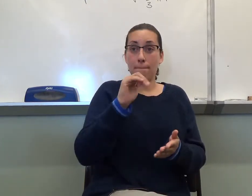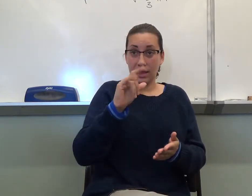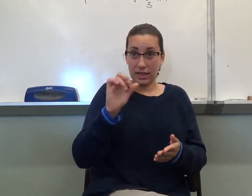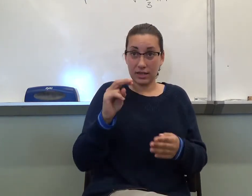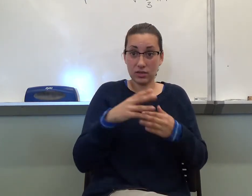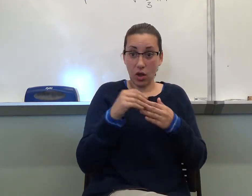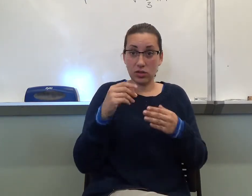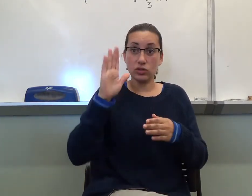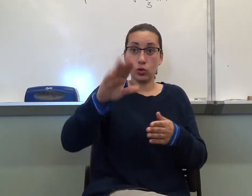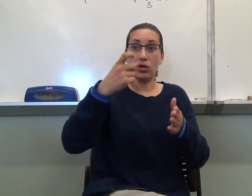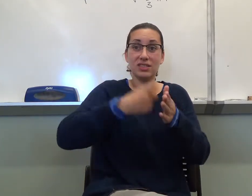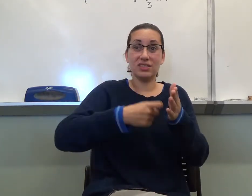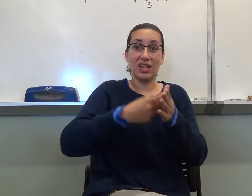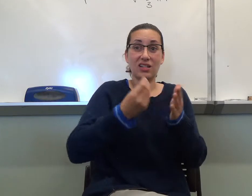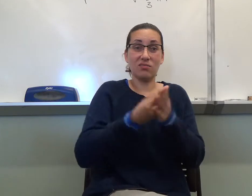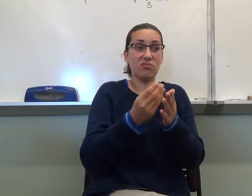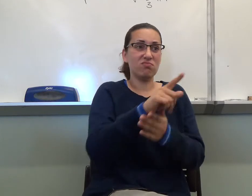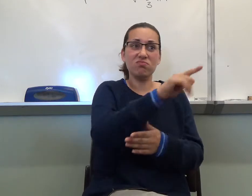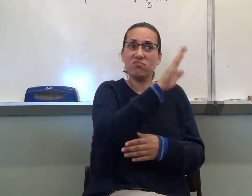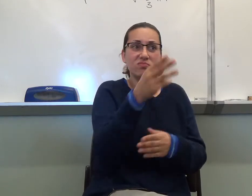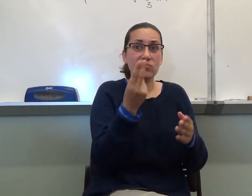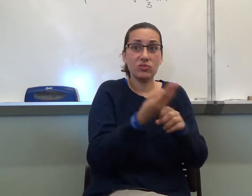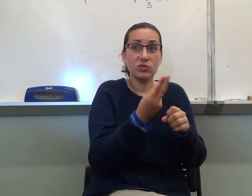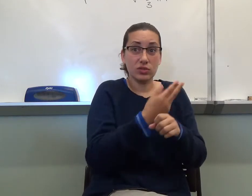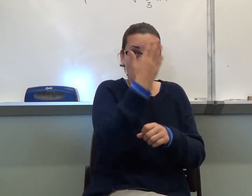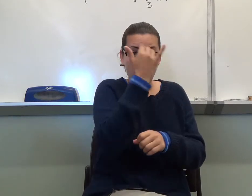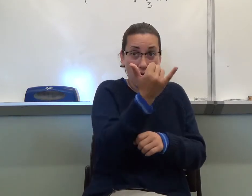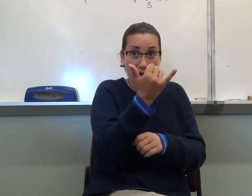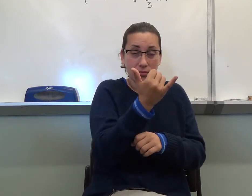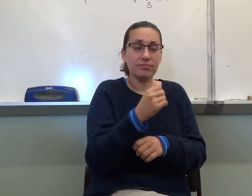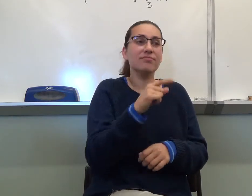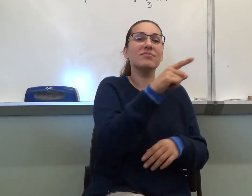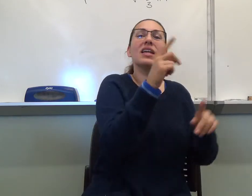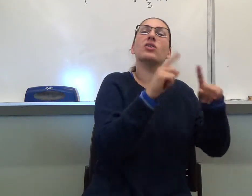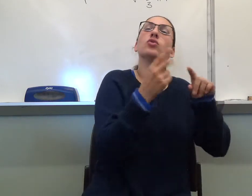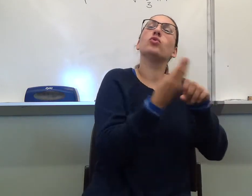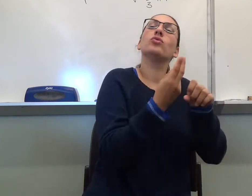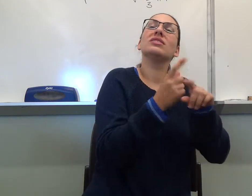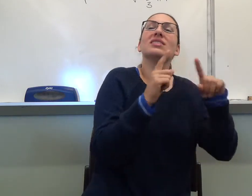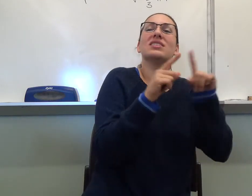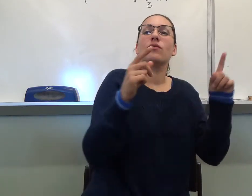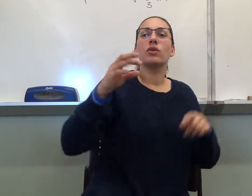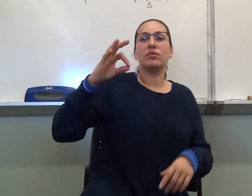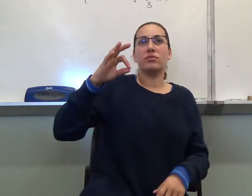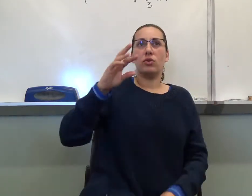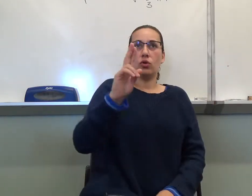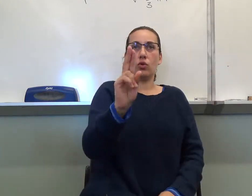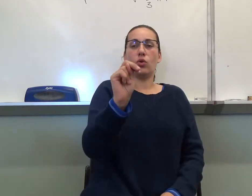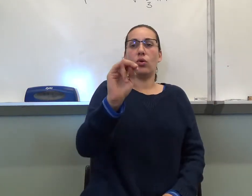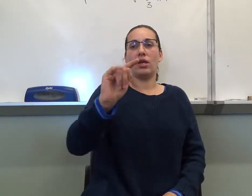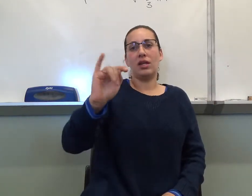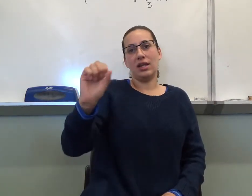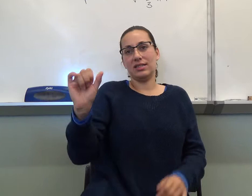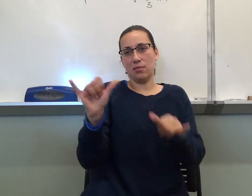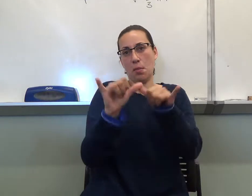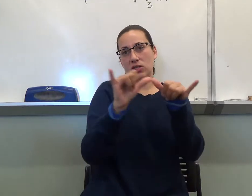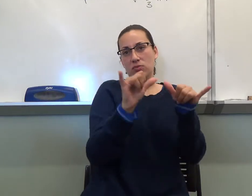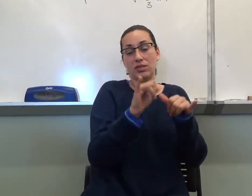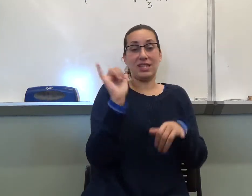happened because different units were used. No one talked about the guys over there in France making